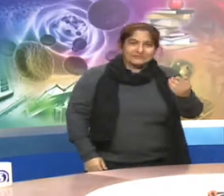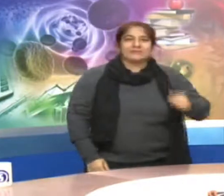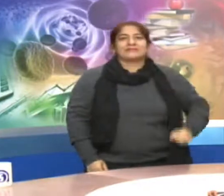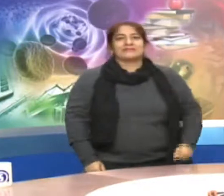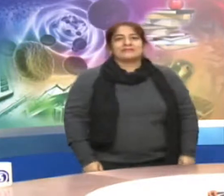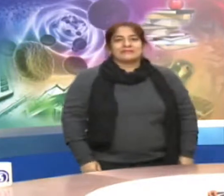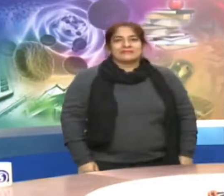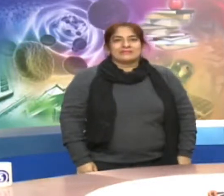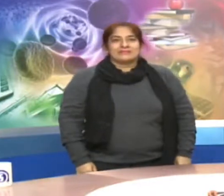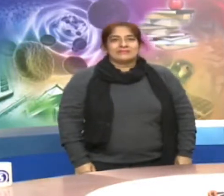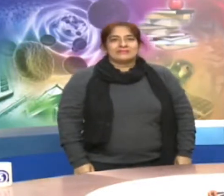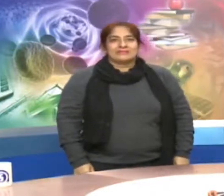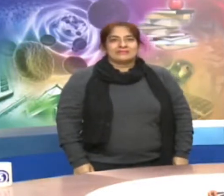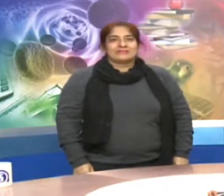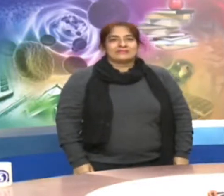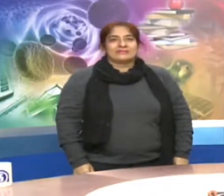rights we studied before.